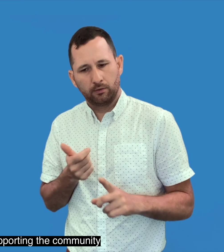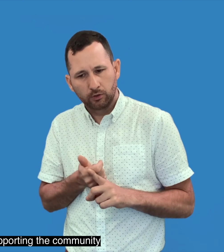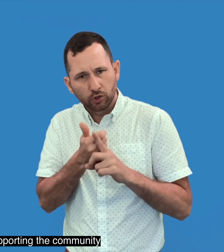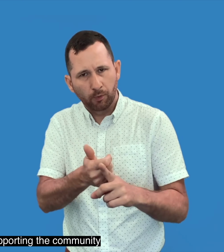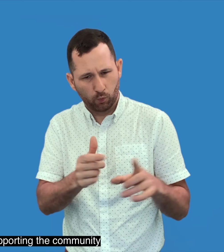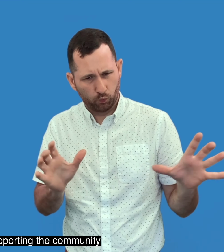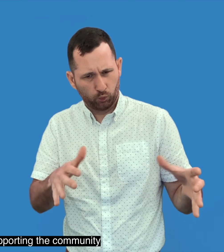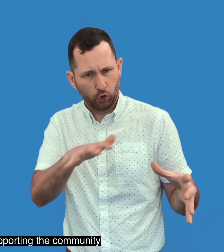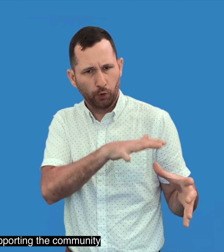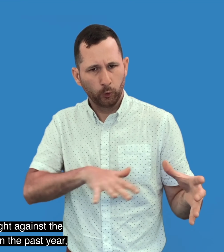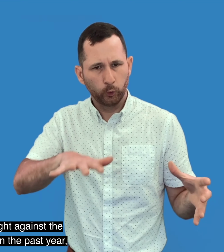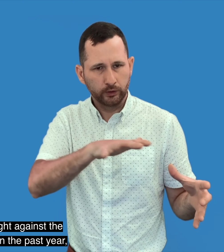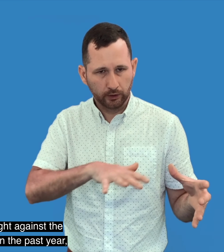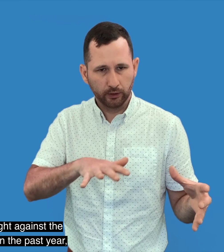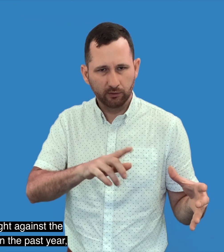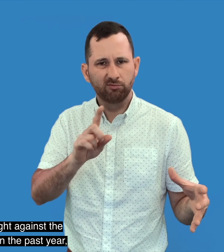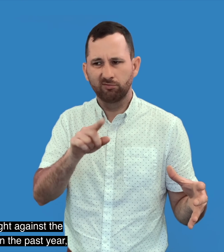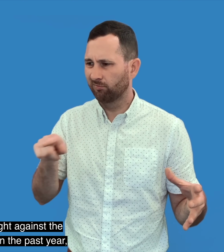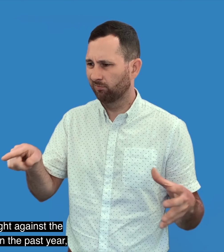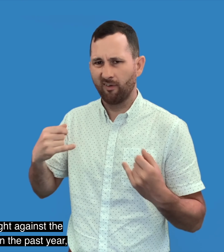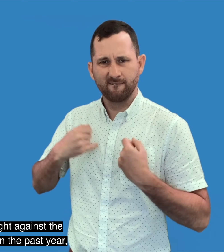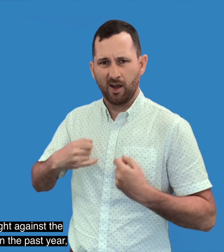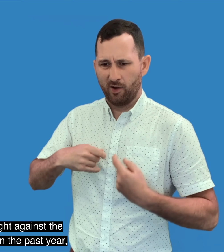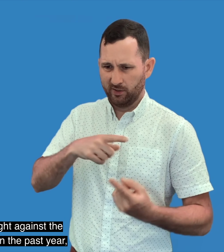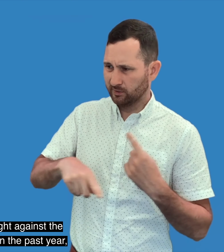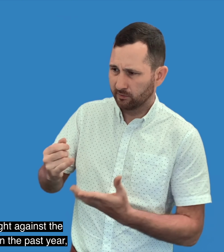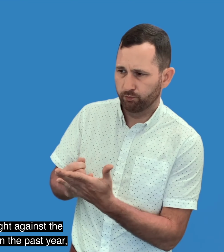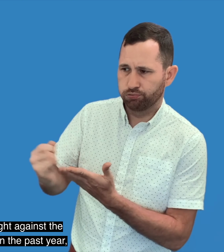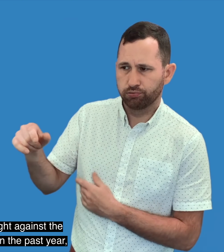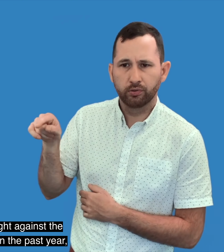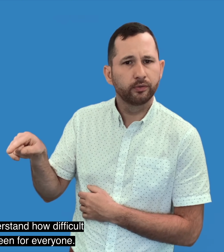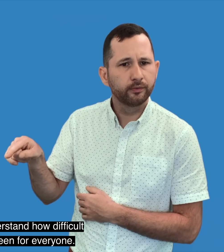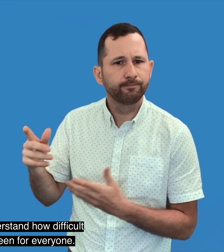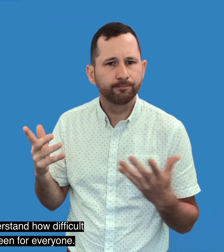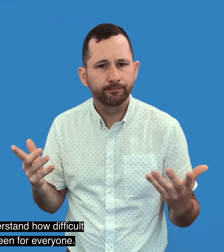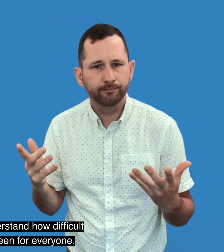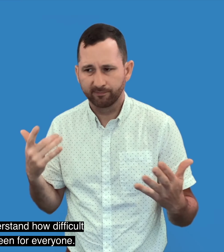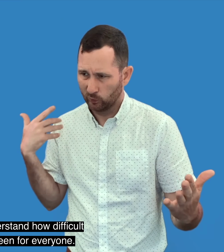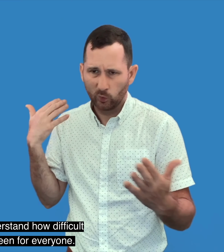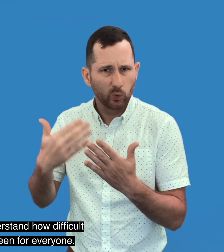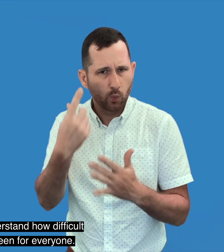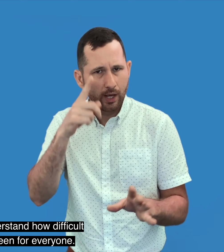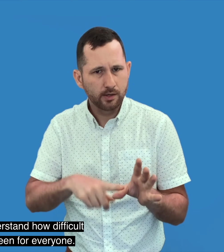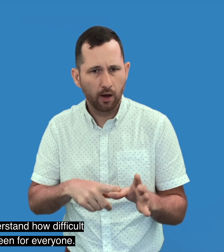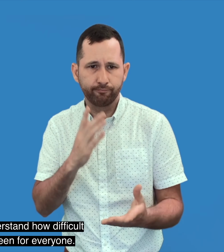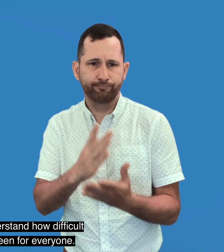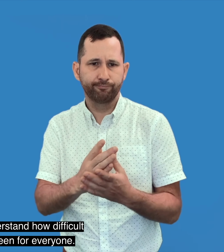I've been supporting the community to fight against the virus in the past year, so I understand how difficult it has been for everyone.